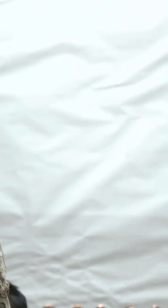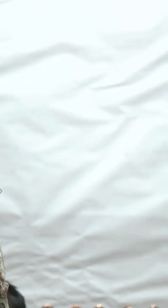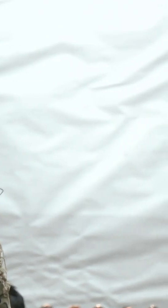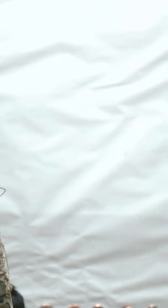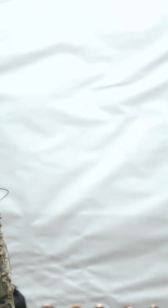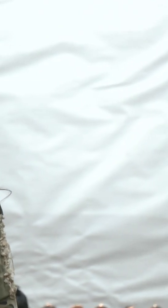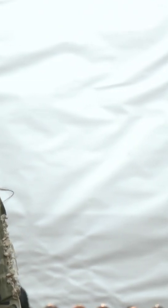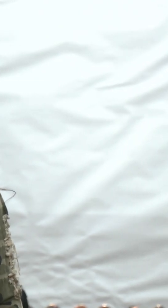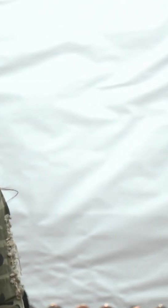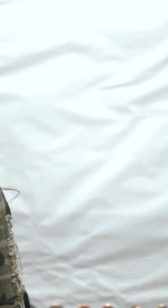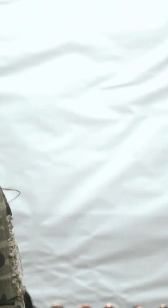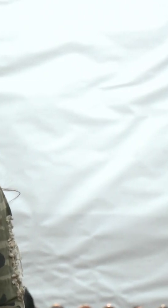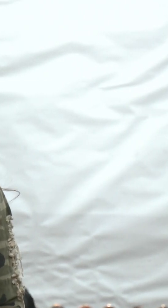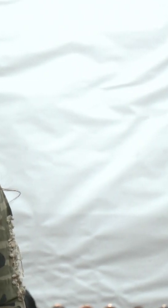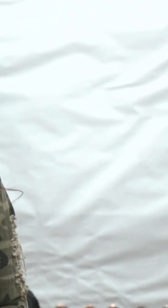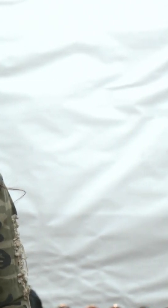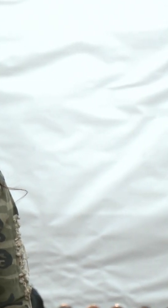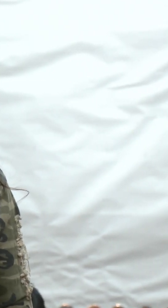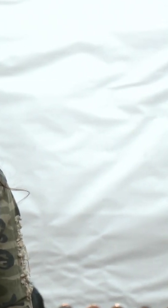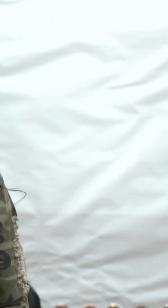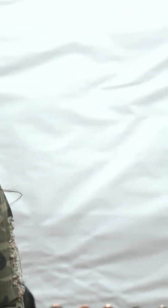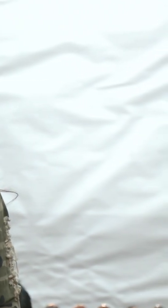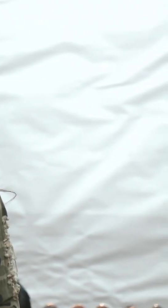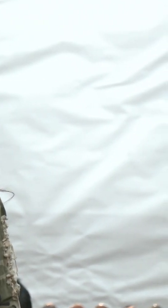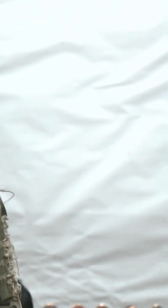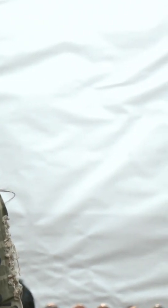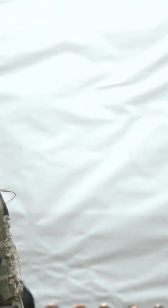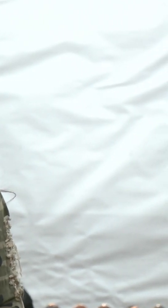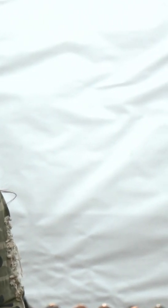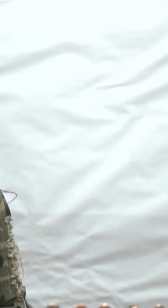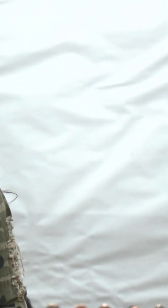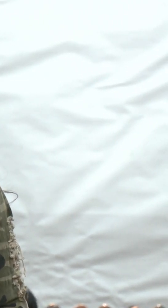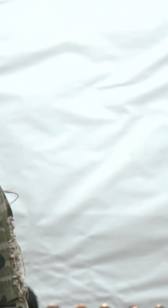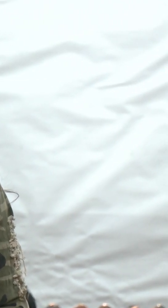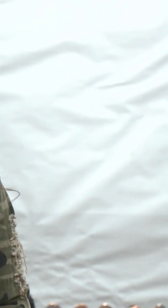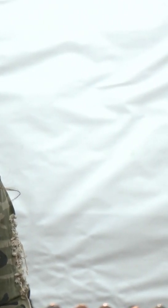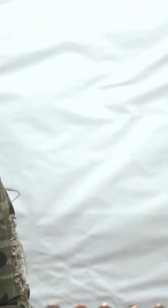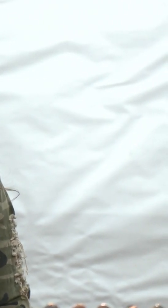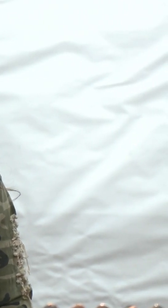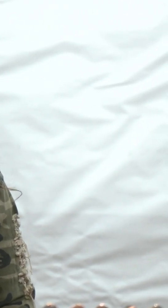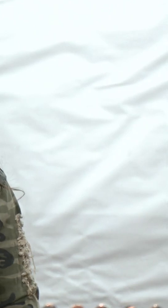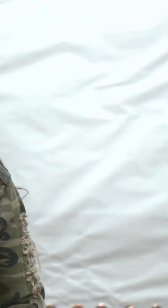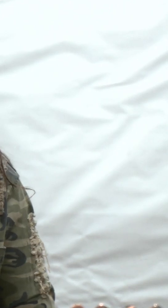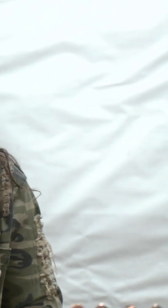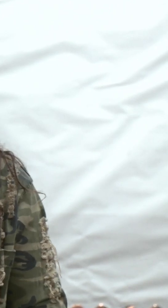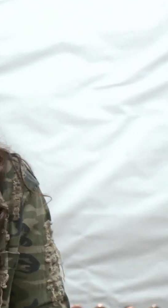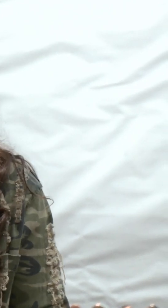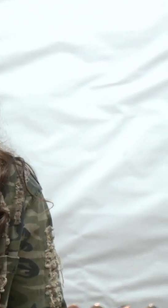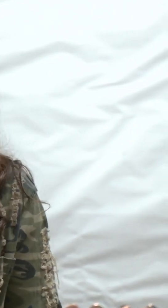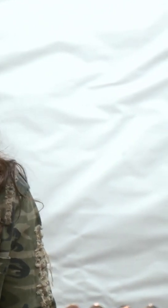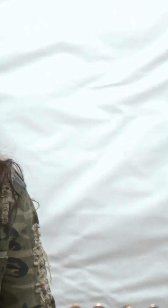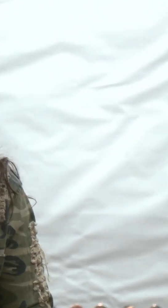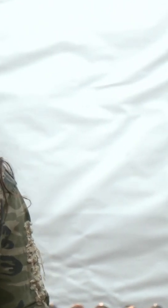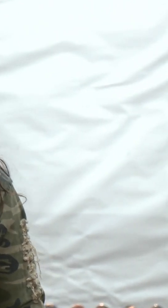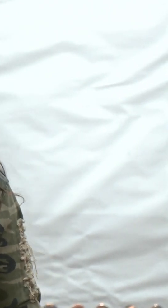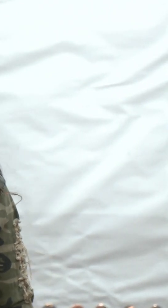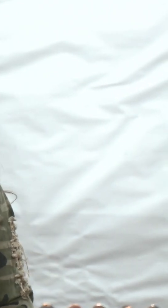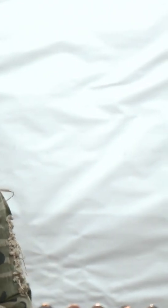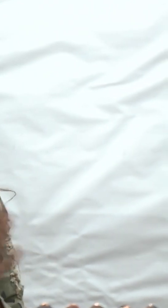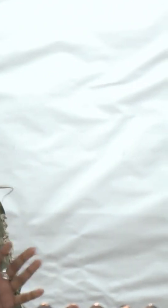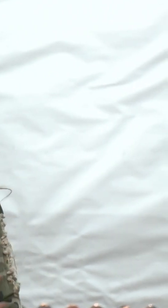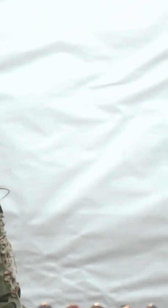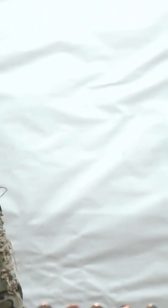Grand. I have fond memories of being here in Dutchtown and being here with the business owners, many of whom